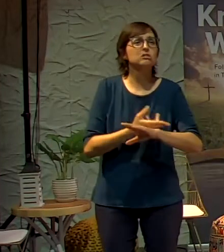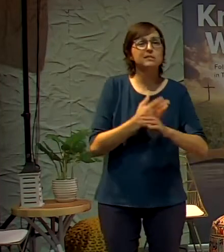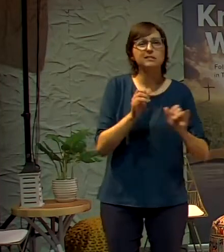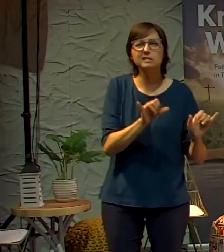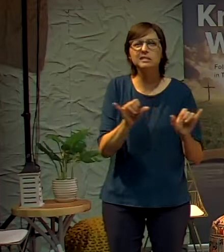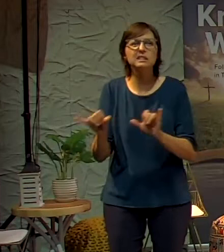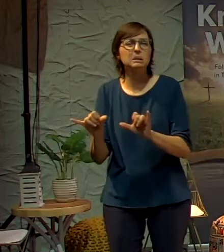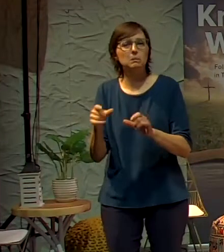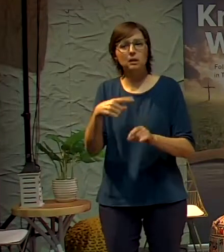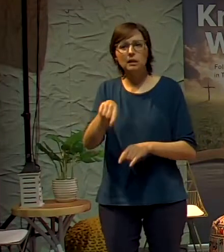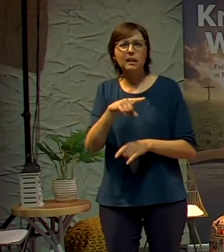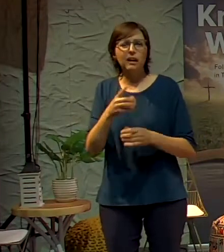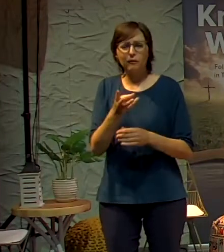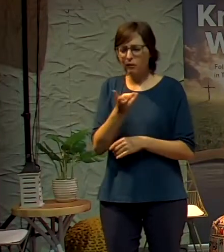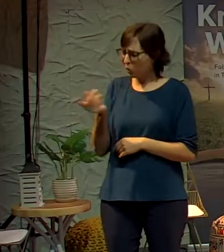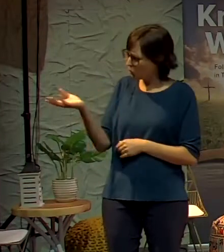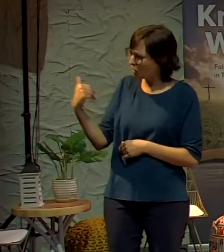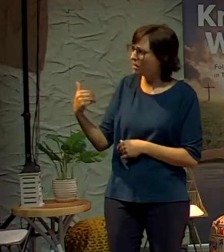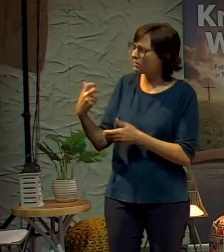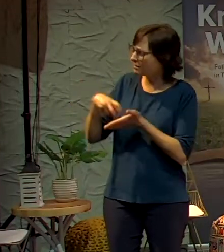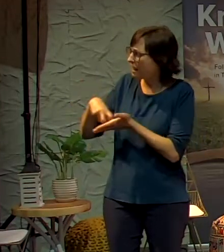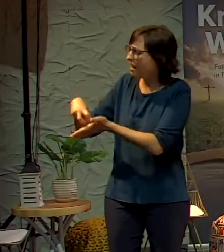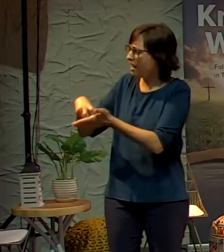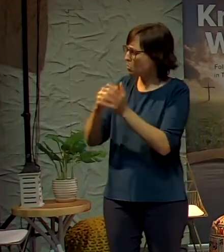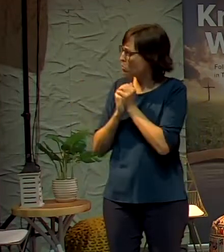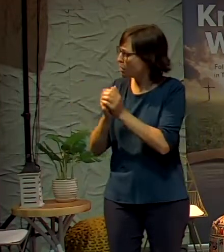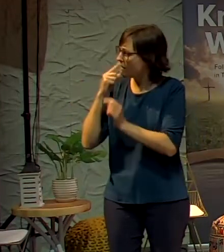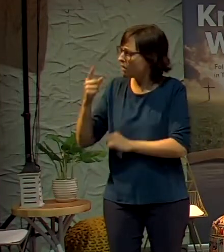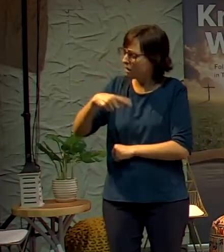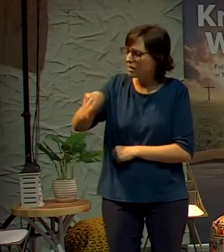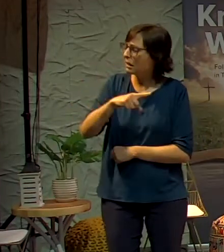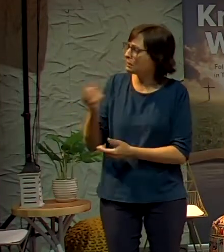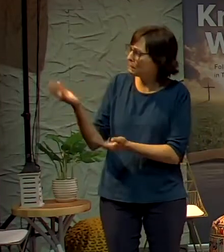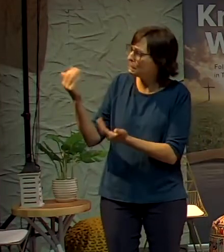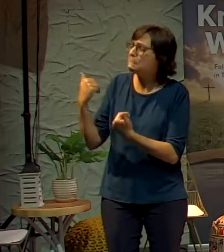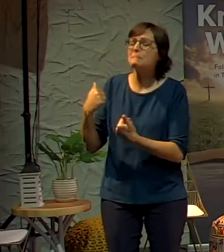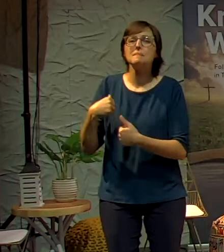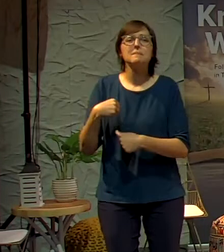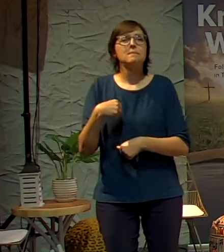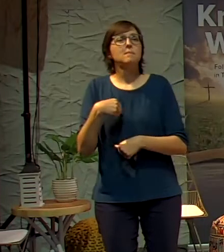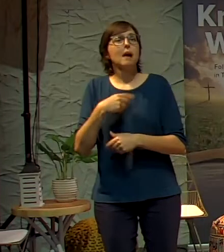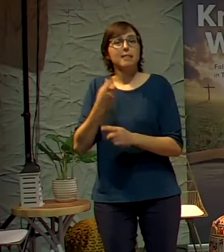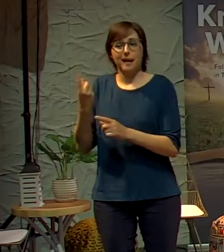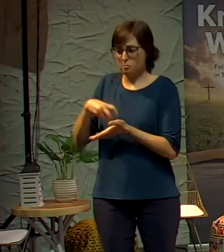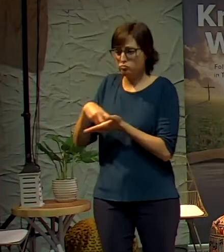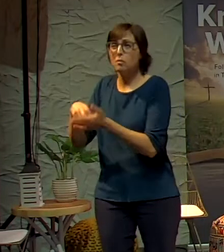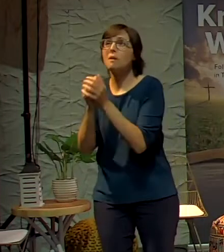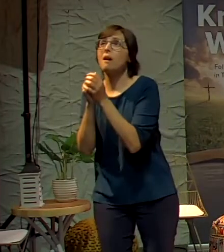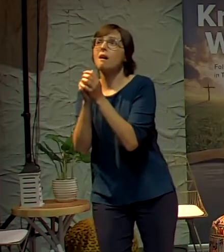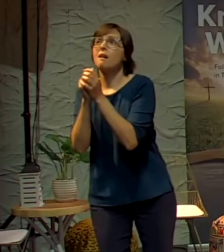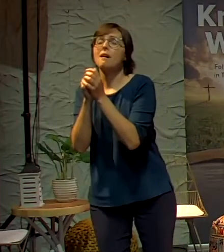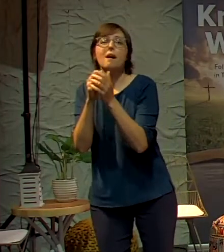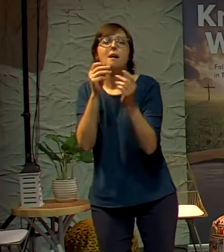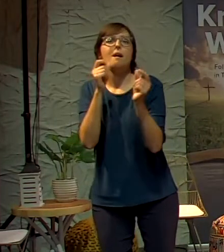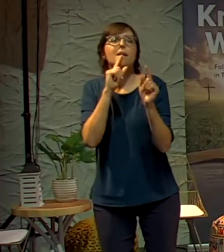few workers. On your knees and pray for harvest hands. The prayer was no longer prayed when it was answered. Jesus